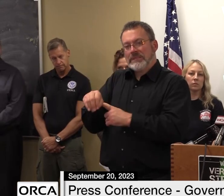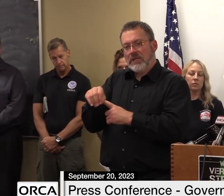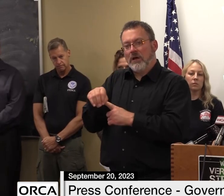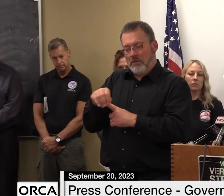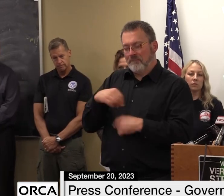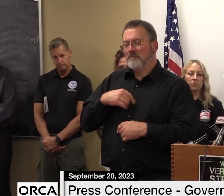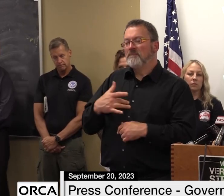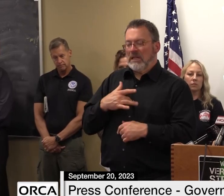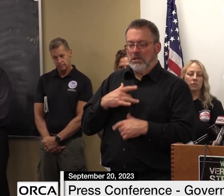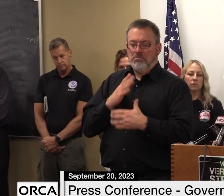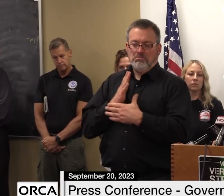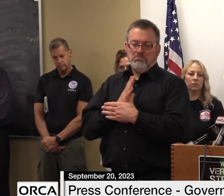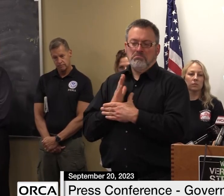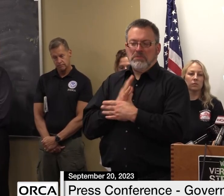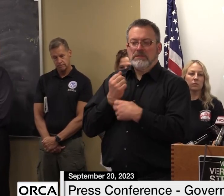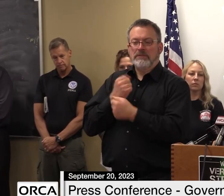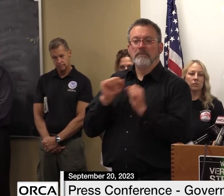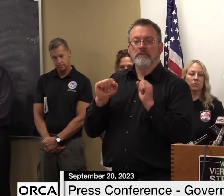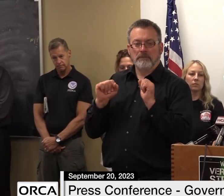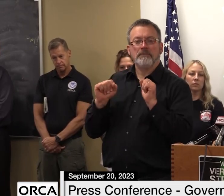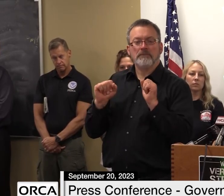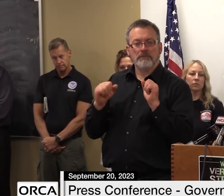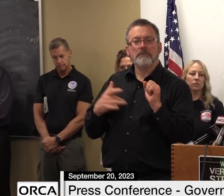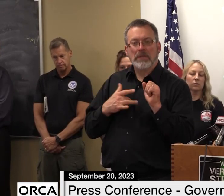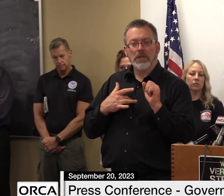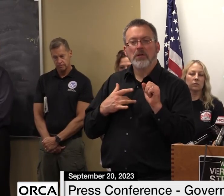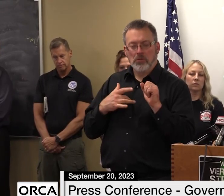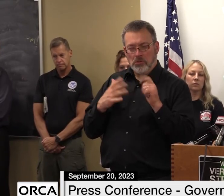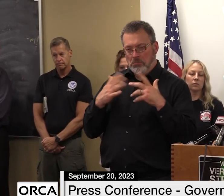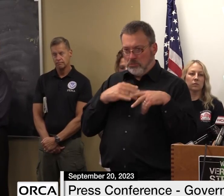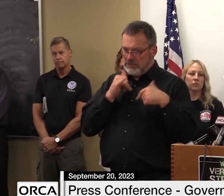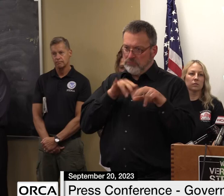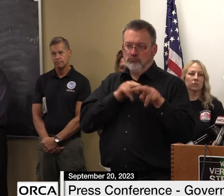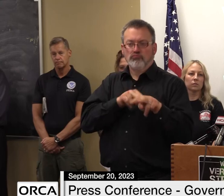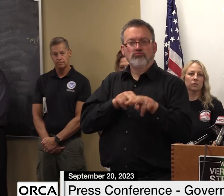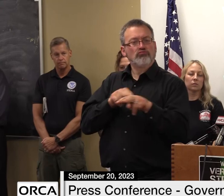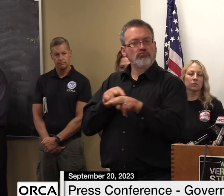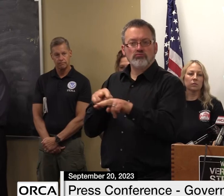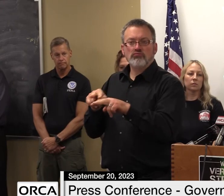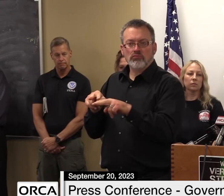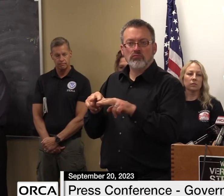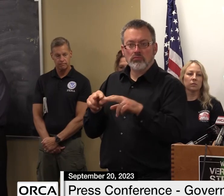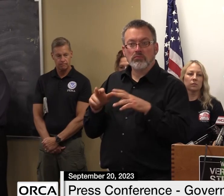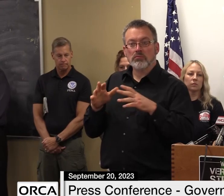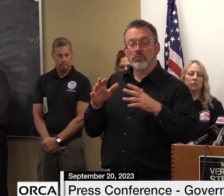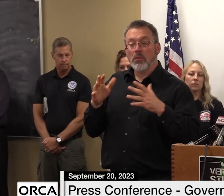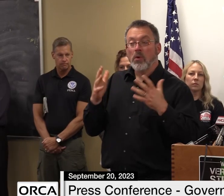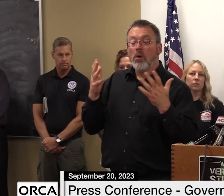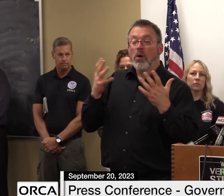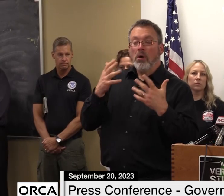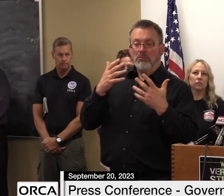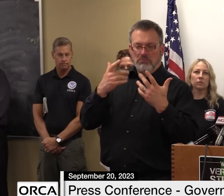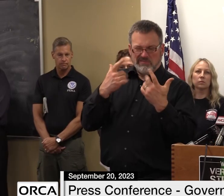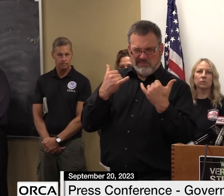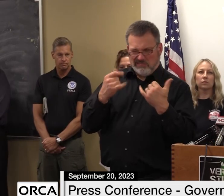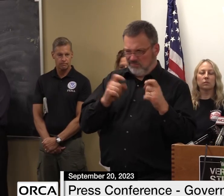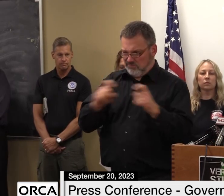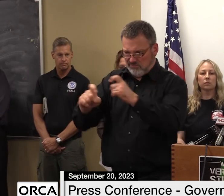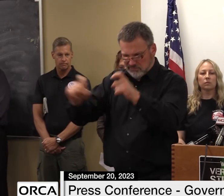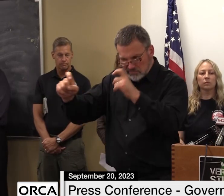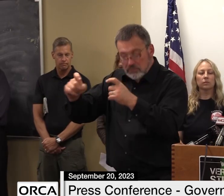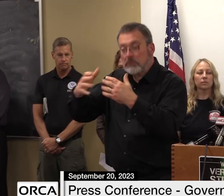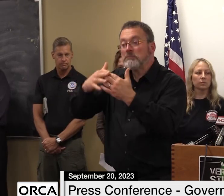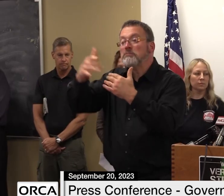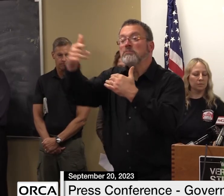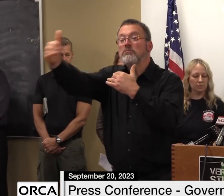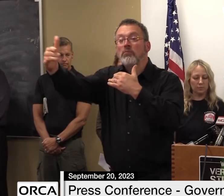be monitoring somewhat afterwards to see where people finally ended up. But we anticipate, just from the